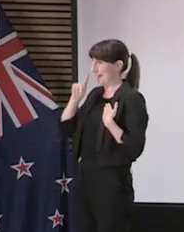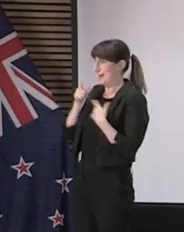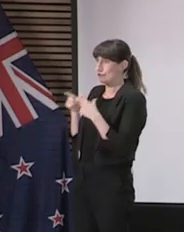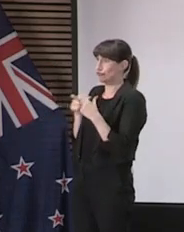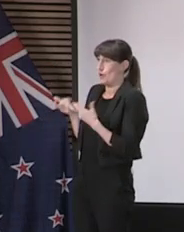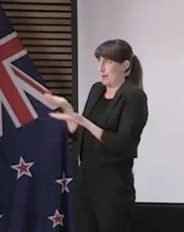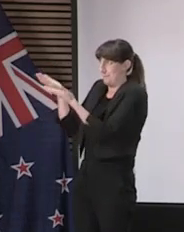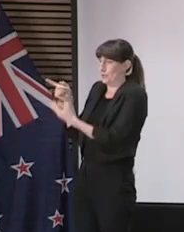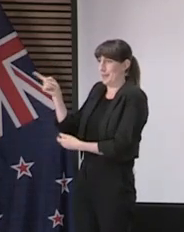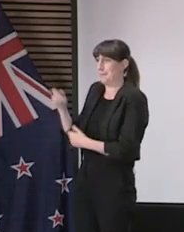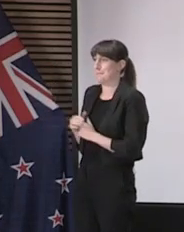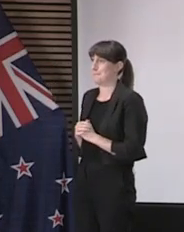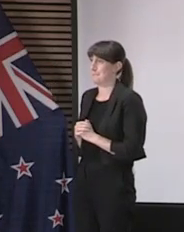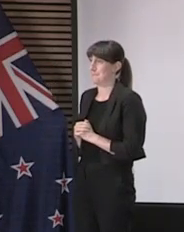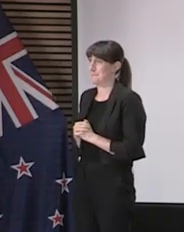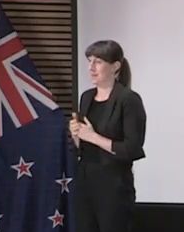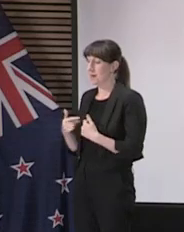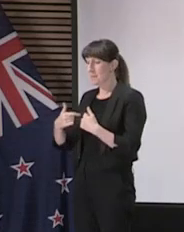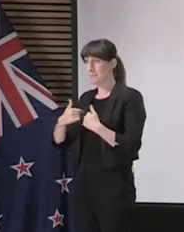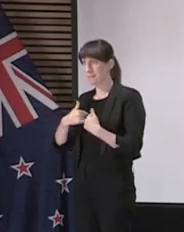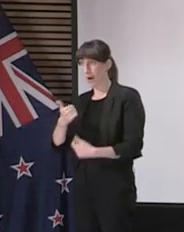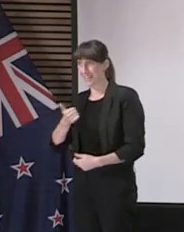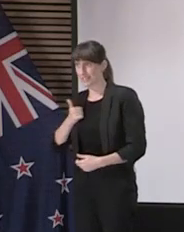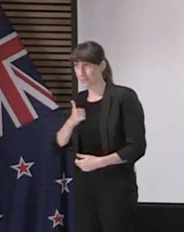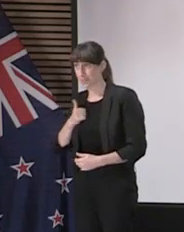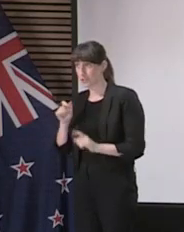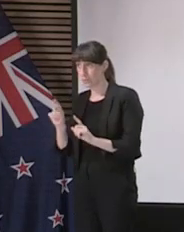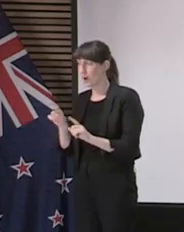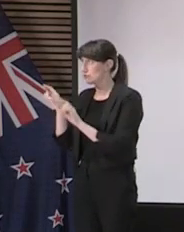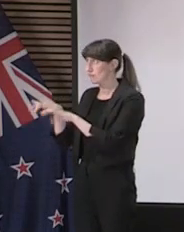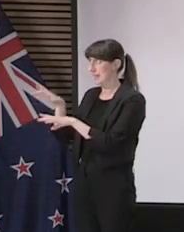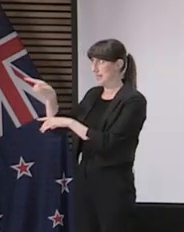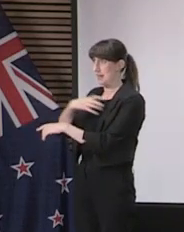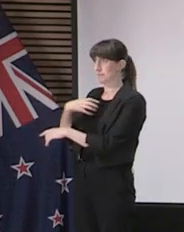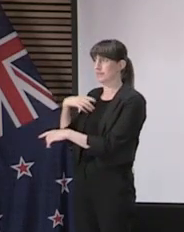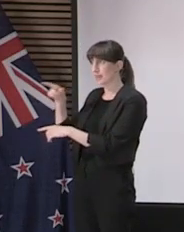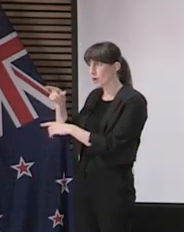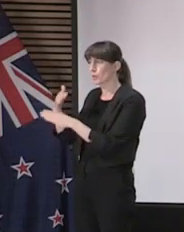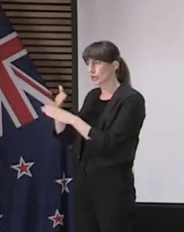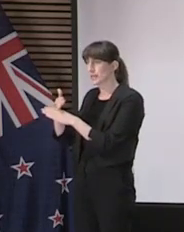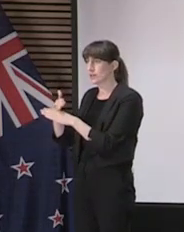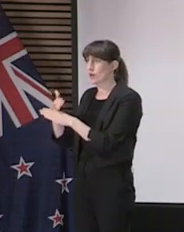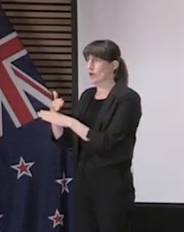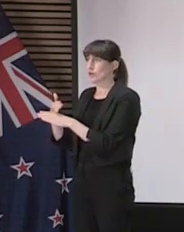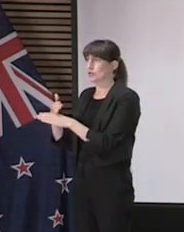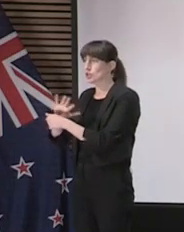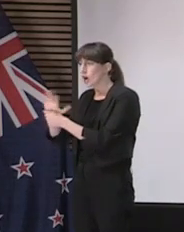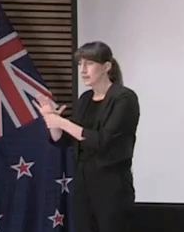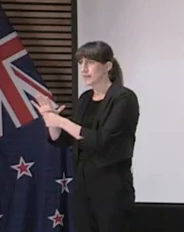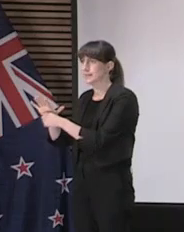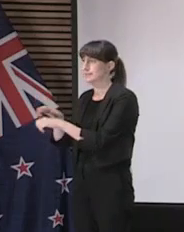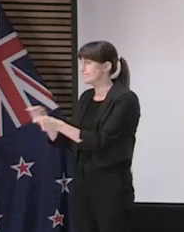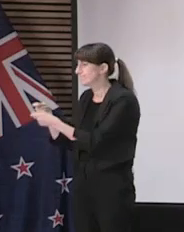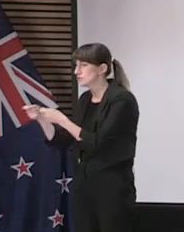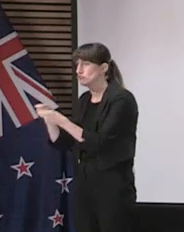over. My expectation is that obviously within the Australian government they'll be working hard to make sure that COVID is contained in all